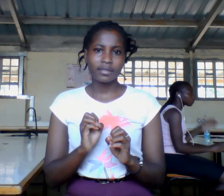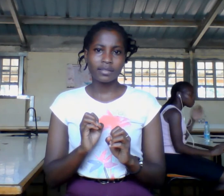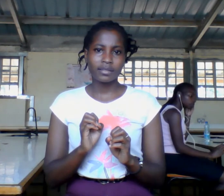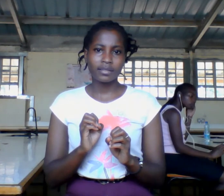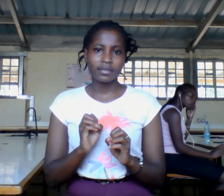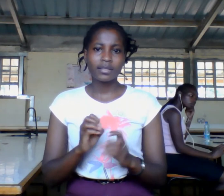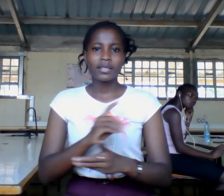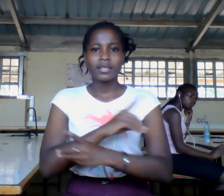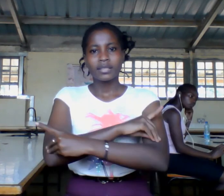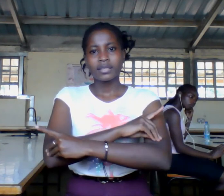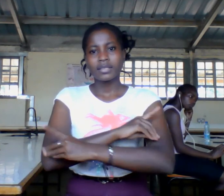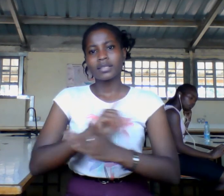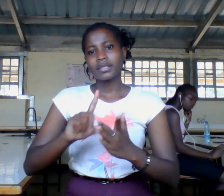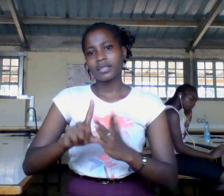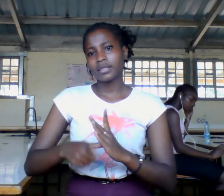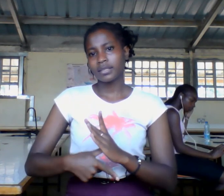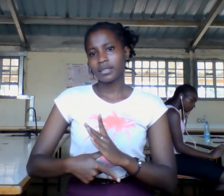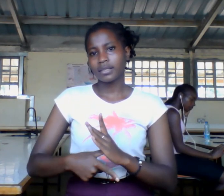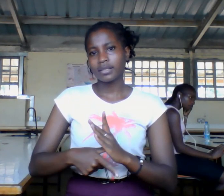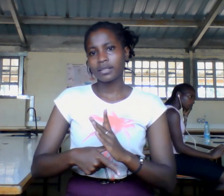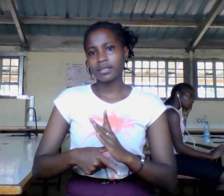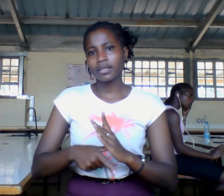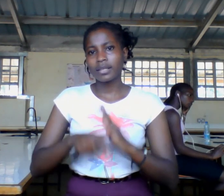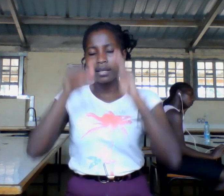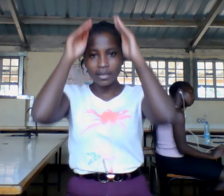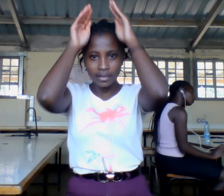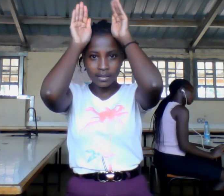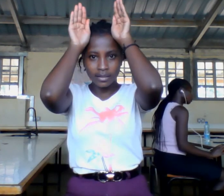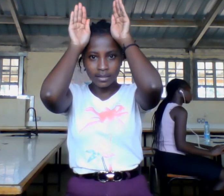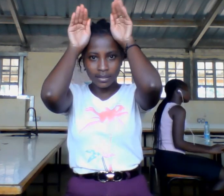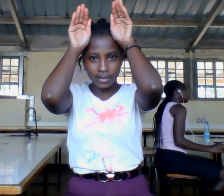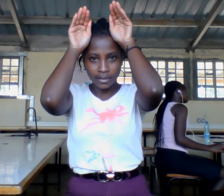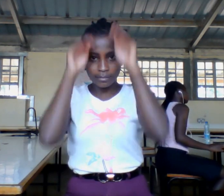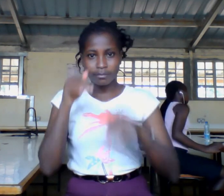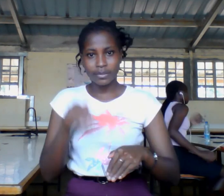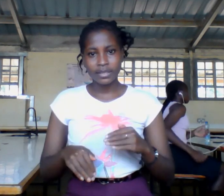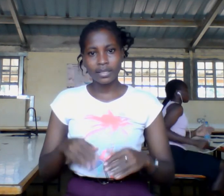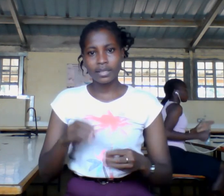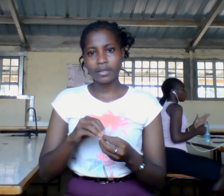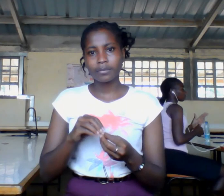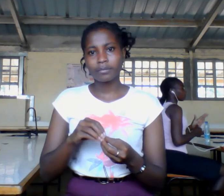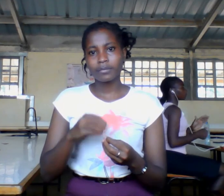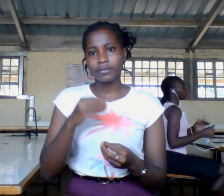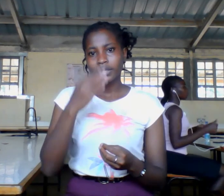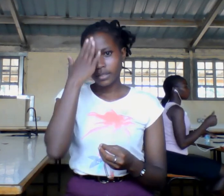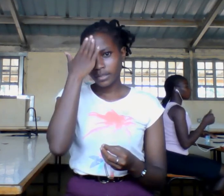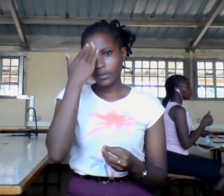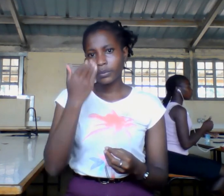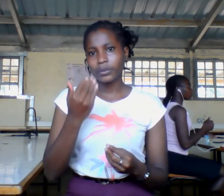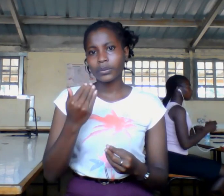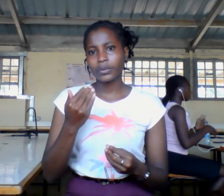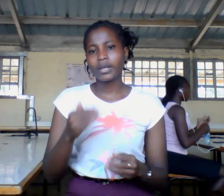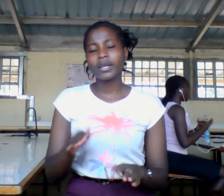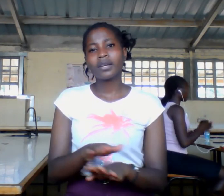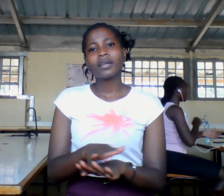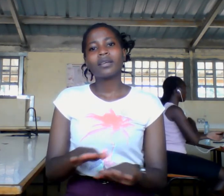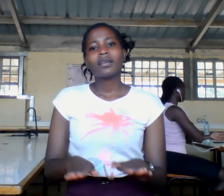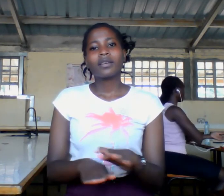days passed by, then Rabbit came to Hyena and said, "Someone has stolen everything before. There's